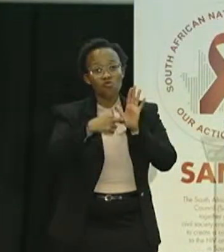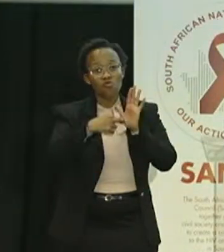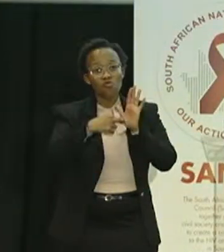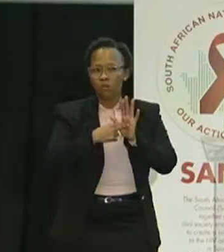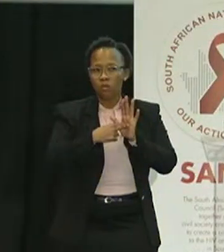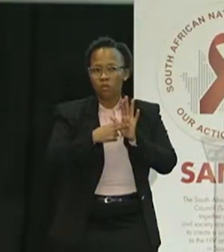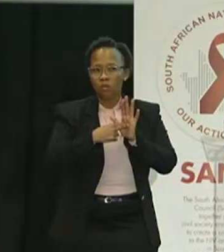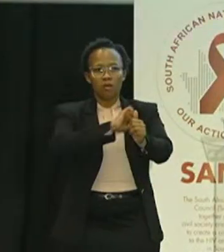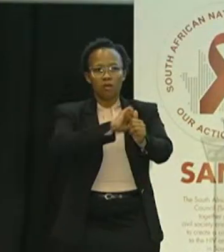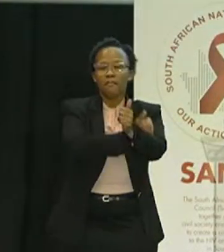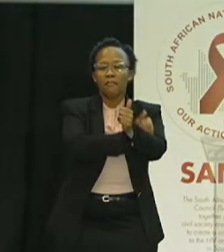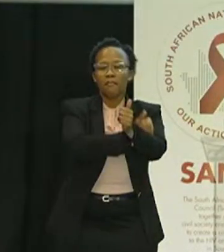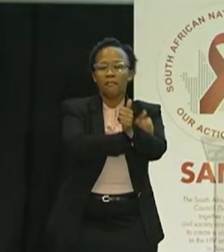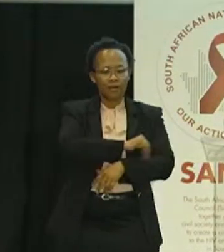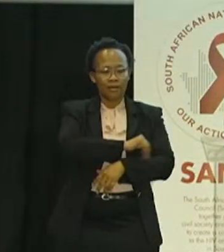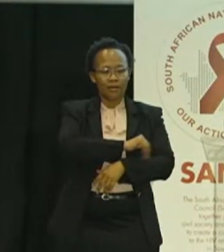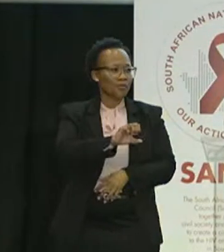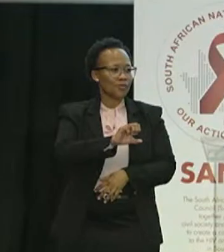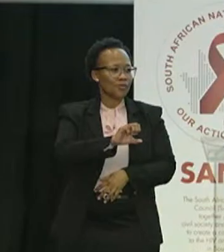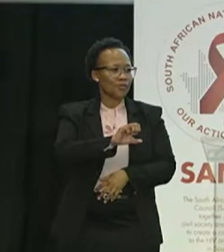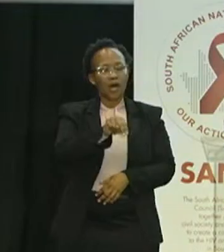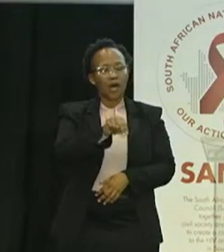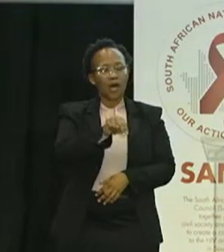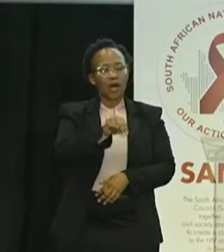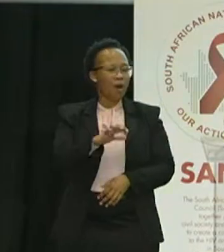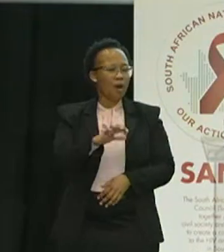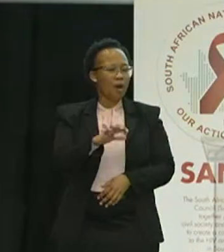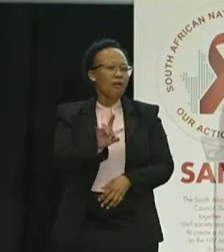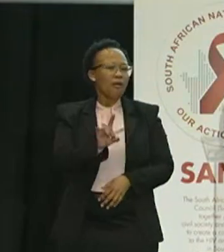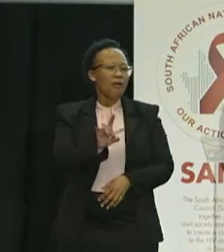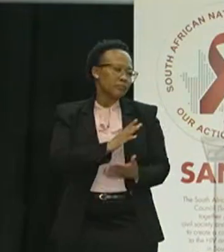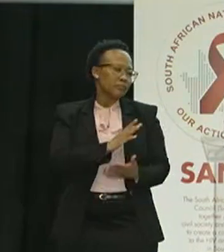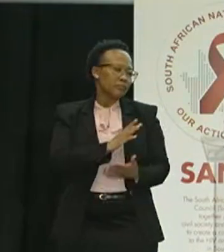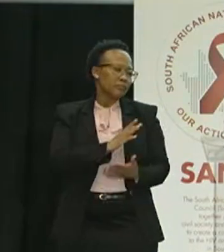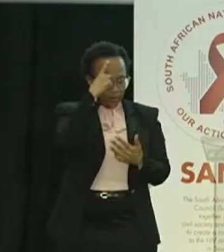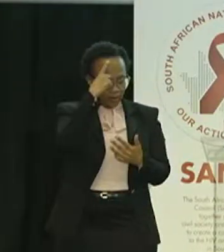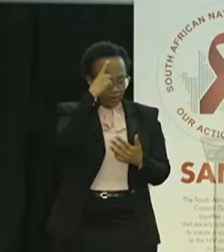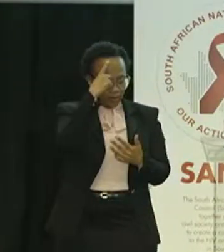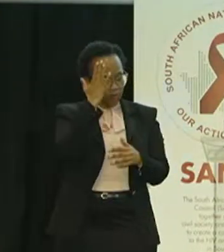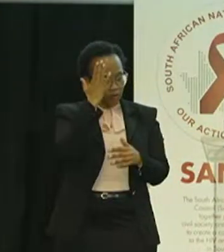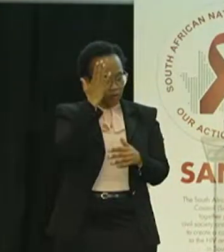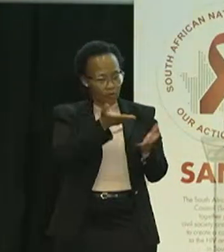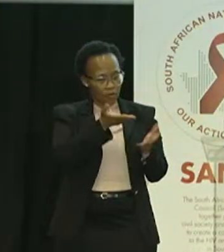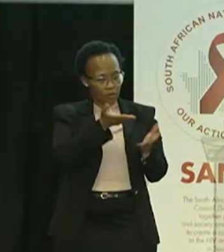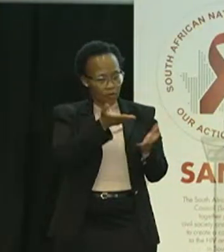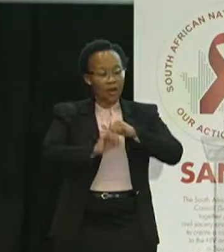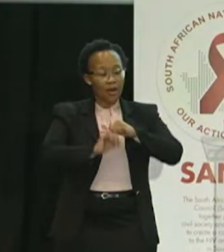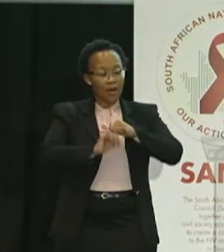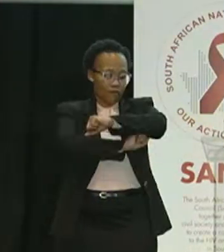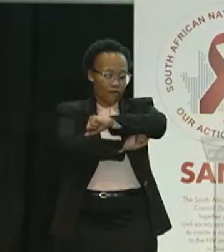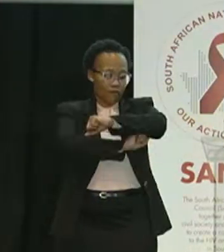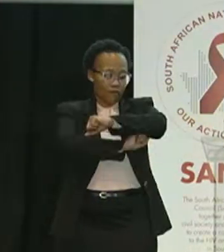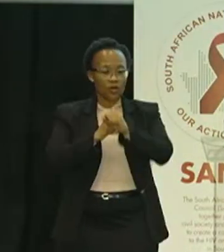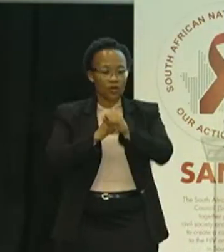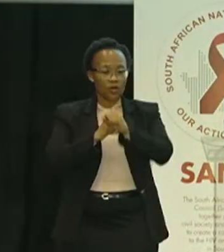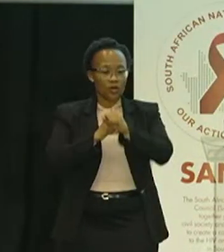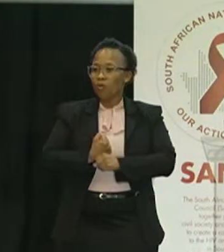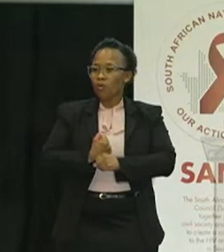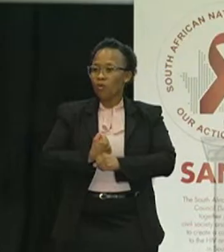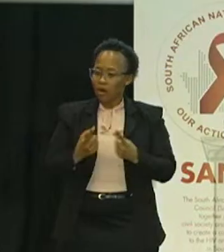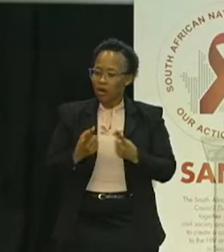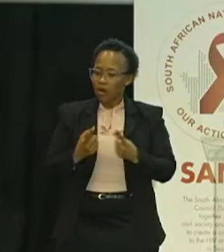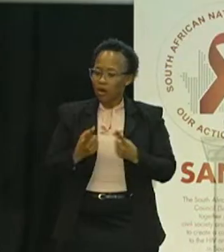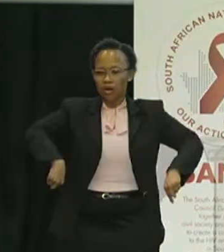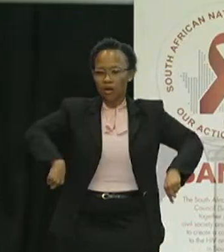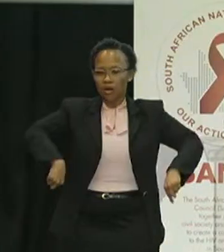just to flag this to you again, because it really forms the foundation that drives some of the work that we do. At